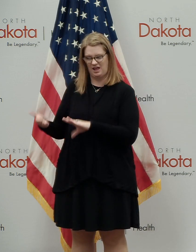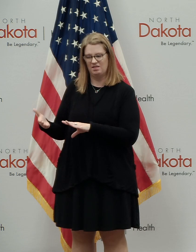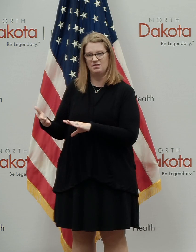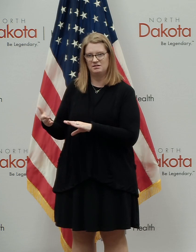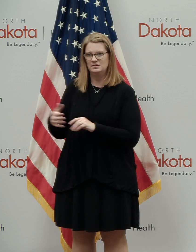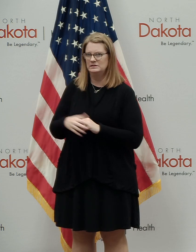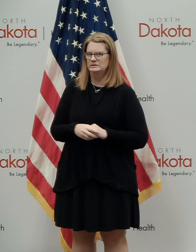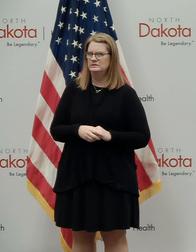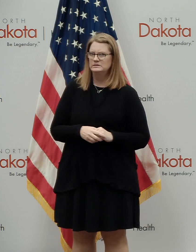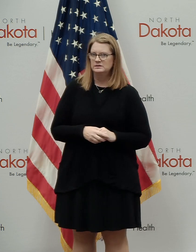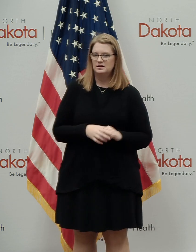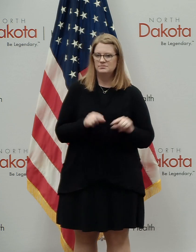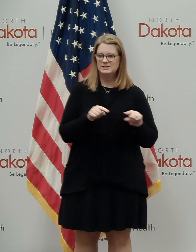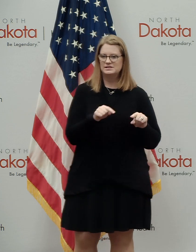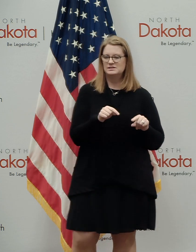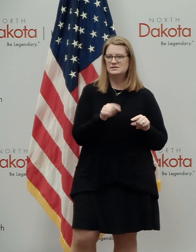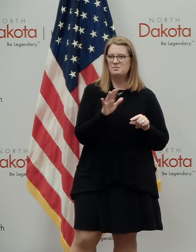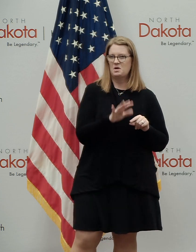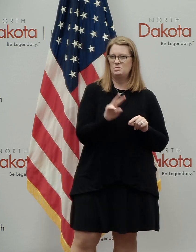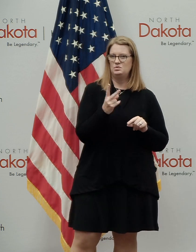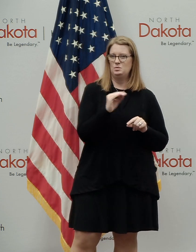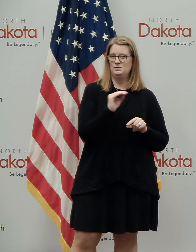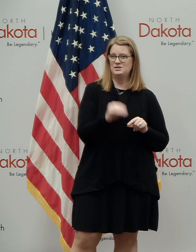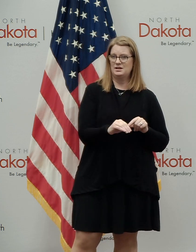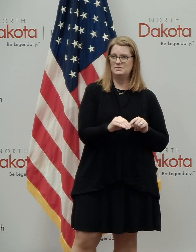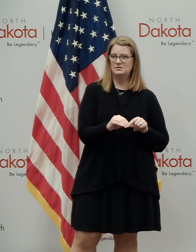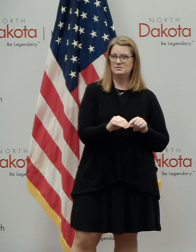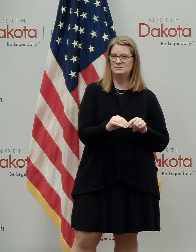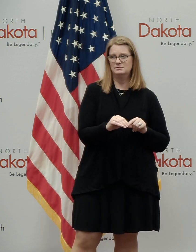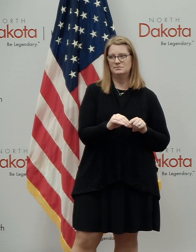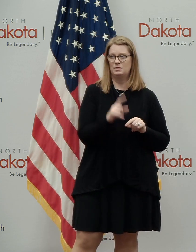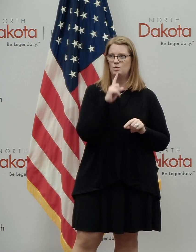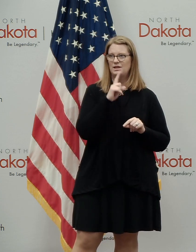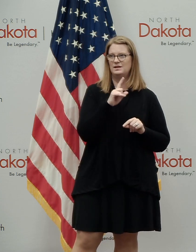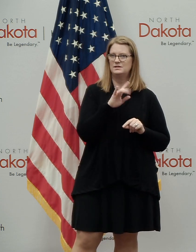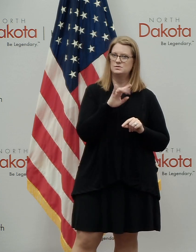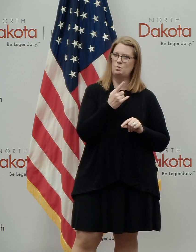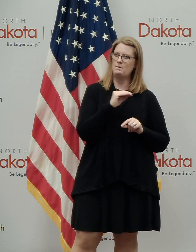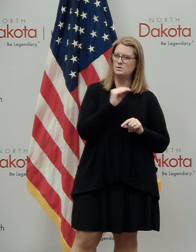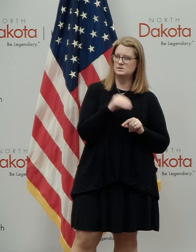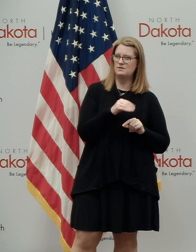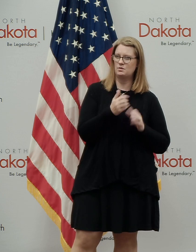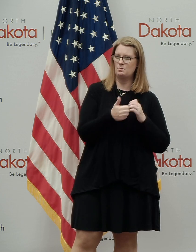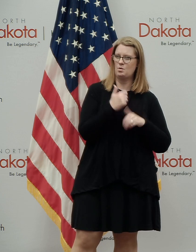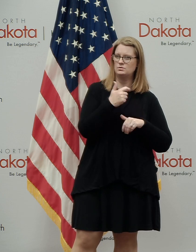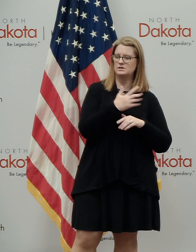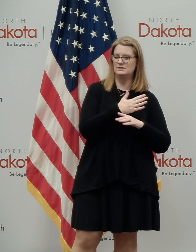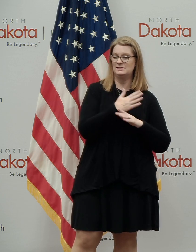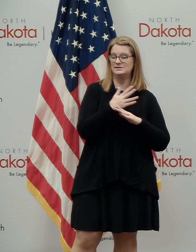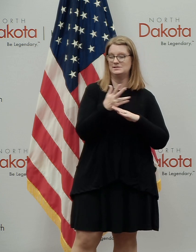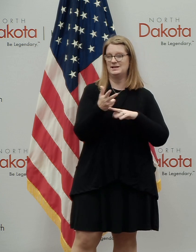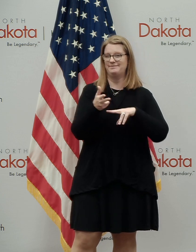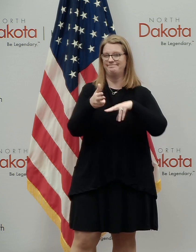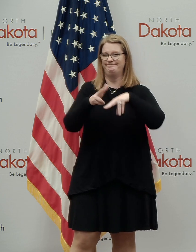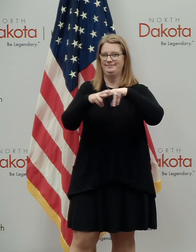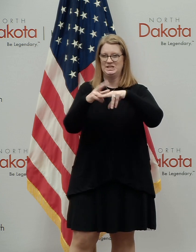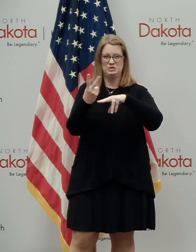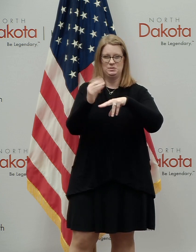the course of COVID. We're closer to 2%. We're closer to 1% for most of it. And again, when